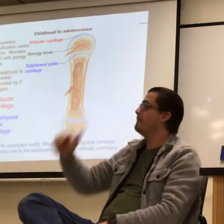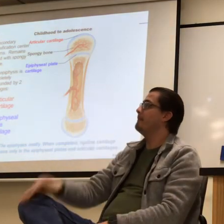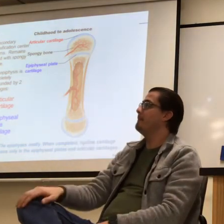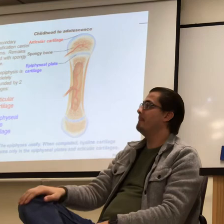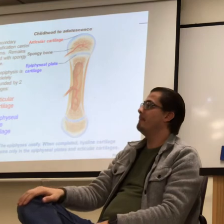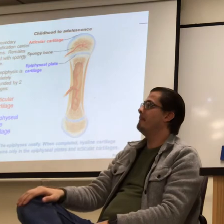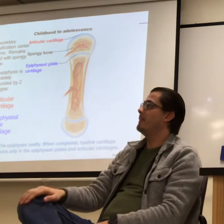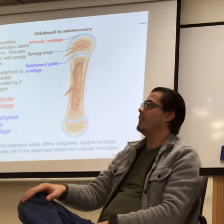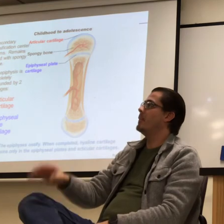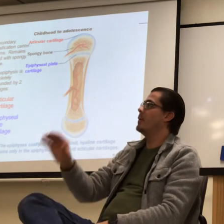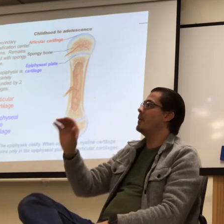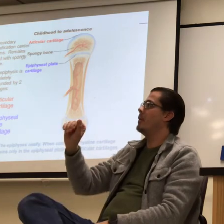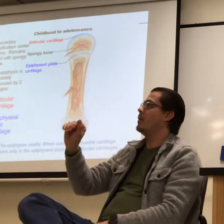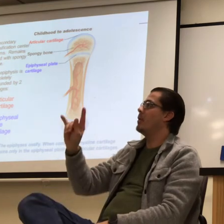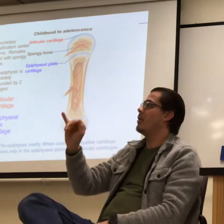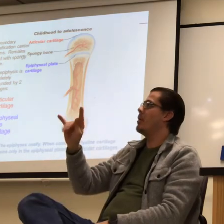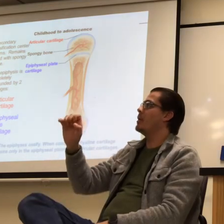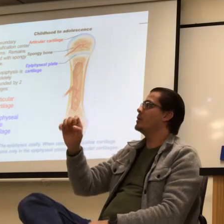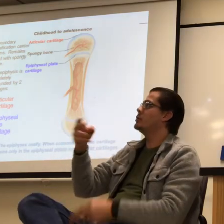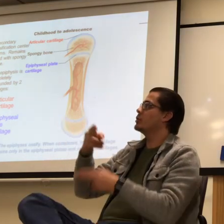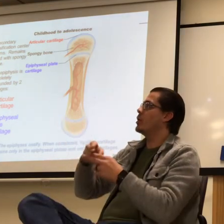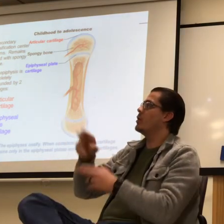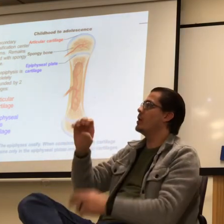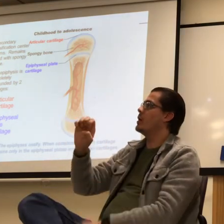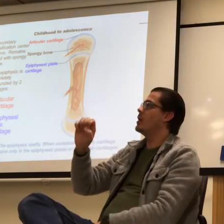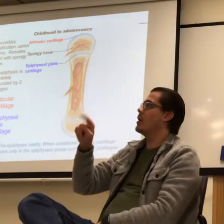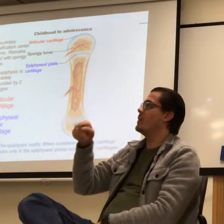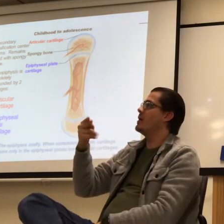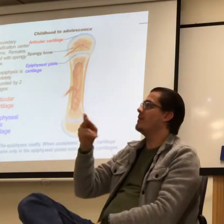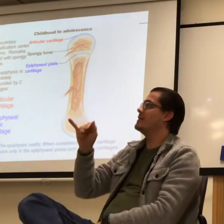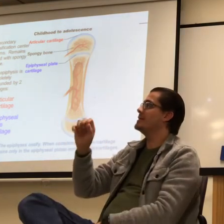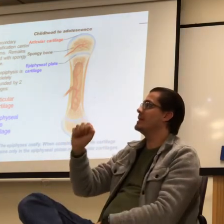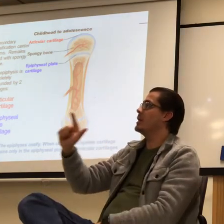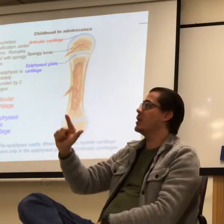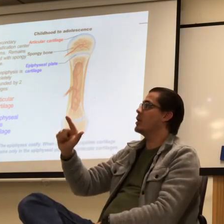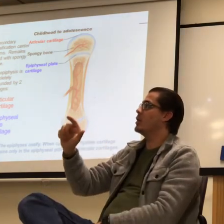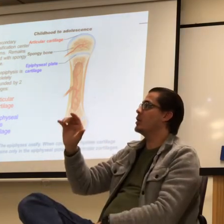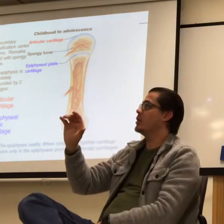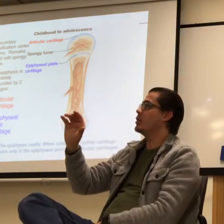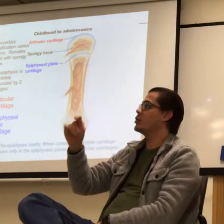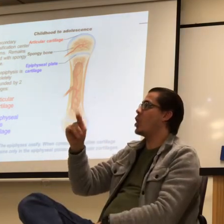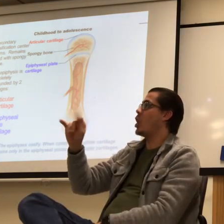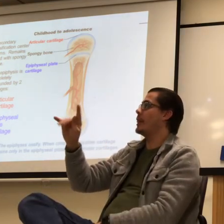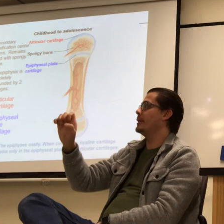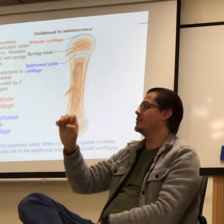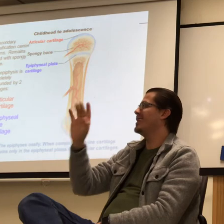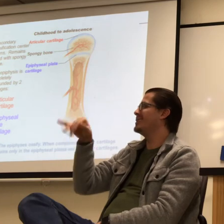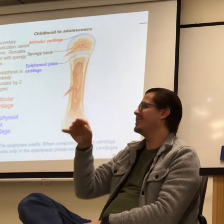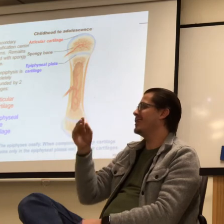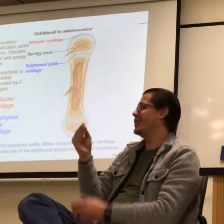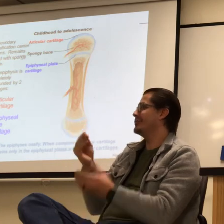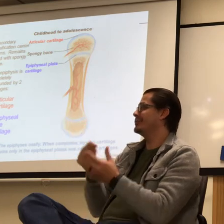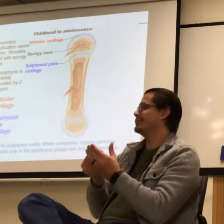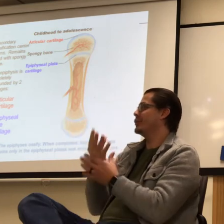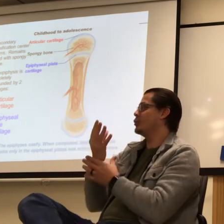That cartilage is called epiphyseal plate cartilage. It's your growth plate. Okay.